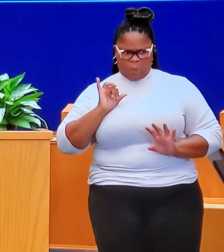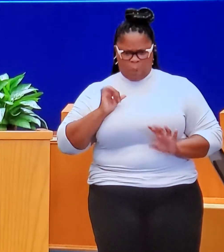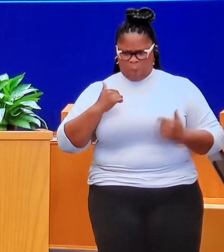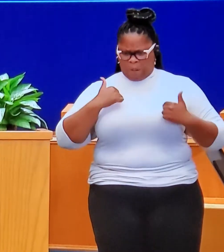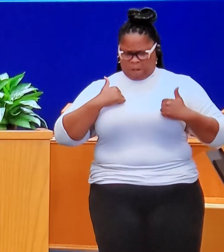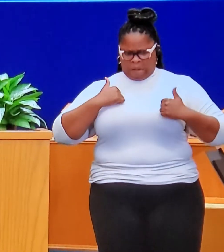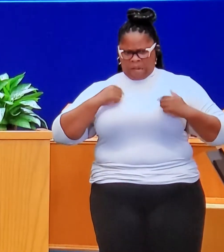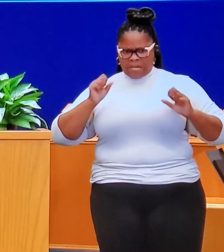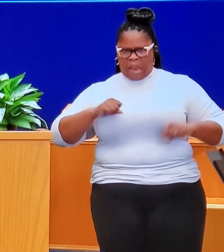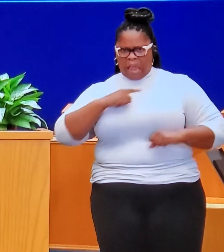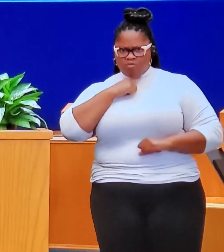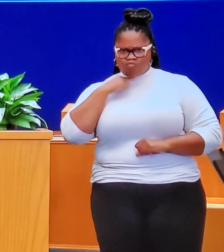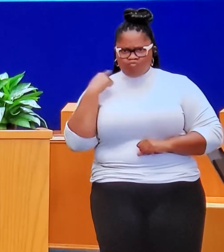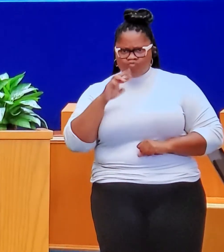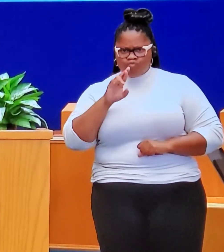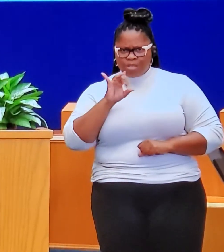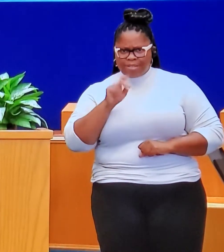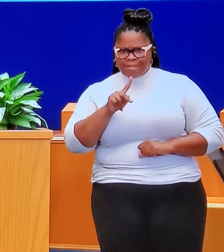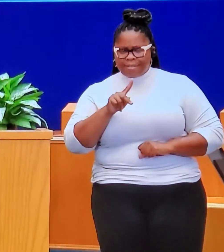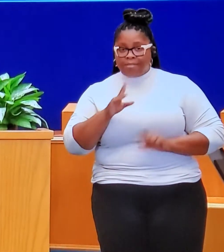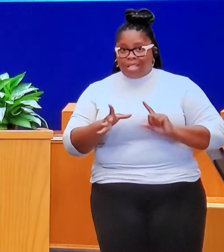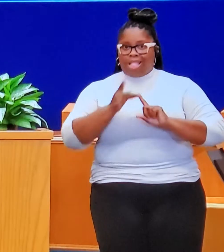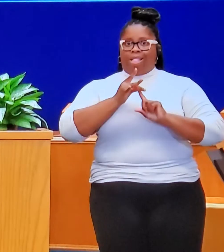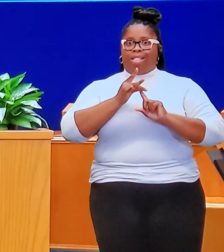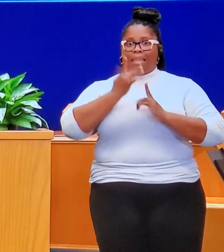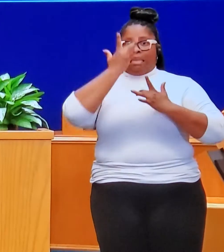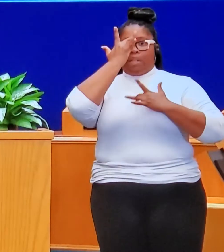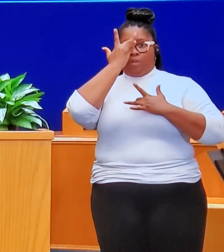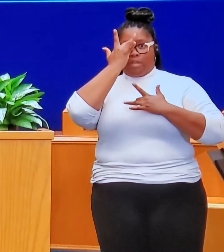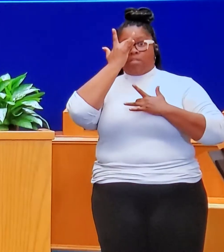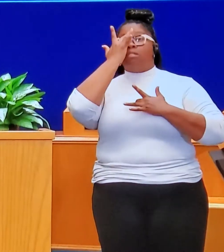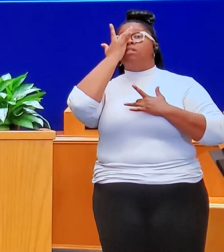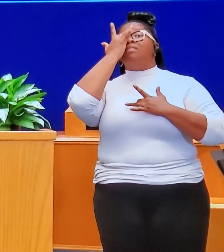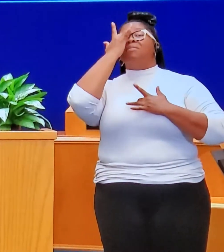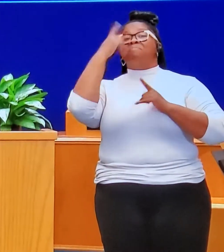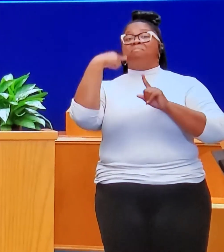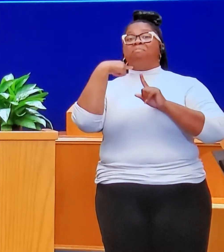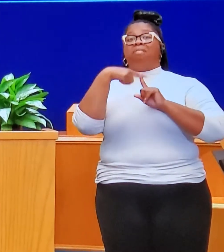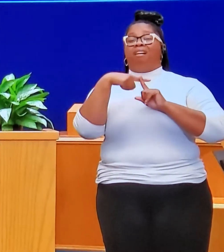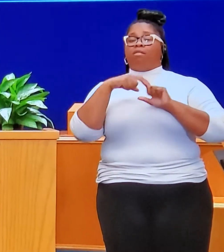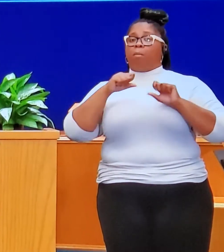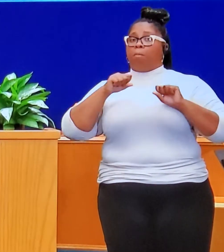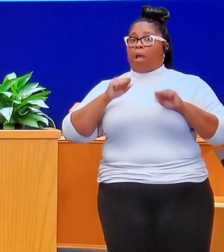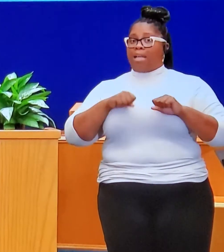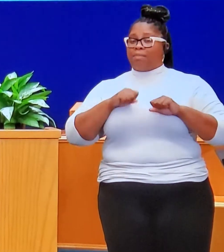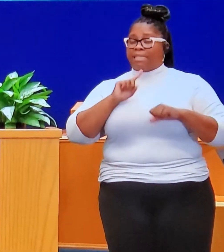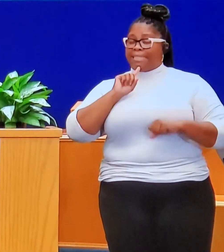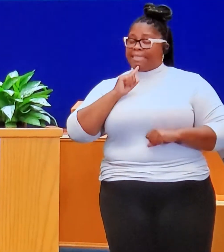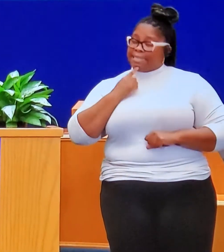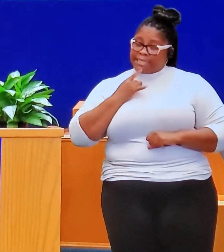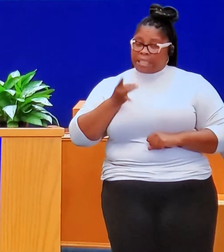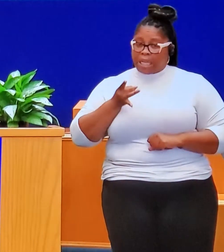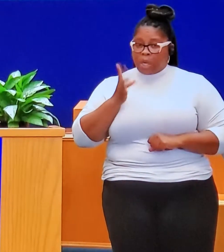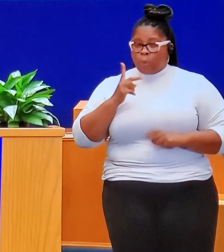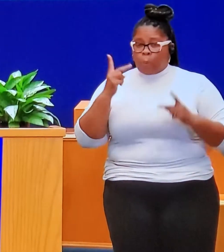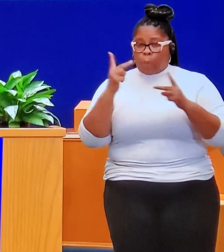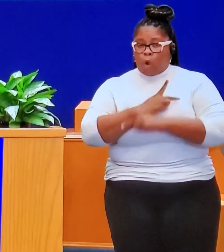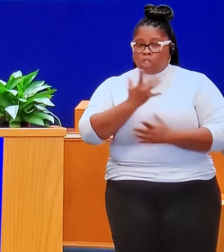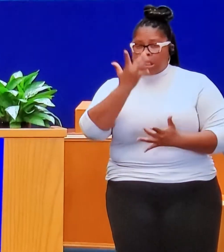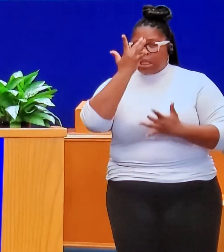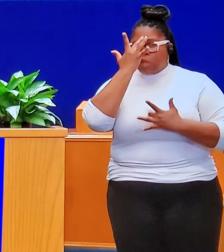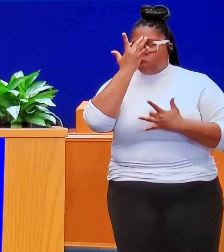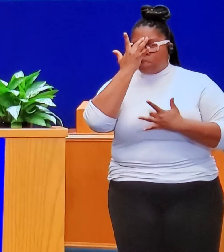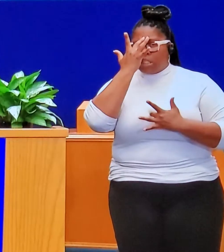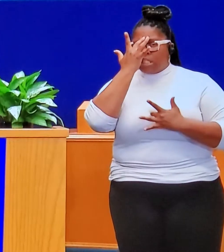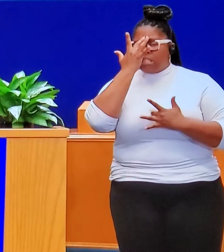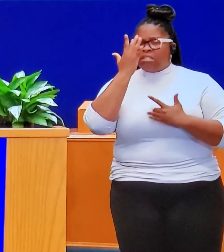at risk, not only for illness from COVID-19, but potentially for serious illness, even if they're not falling